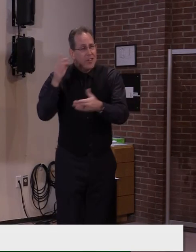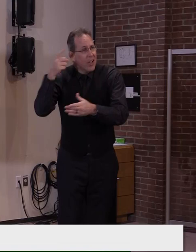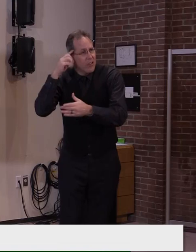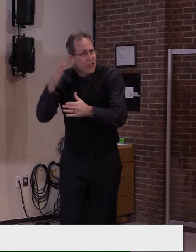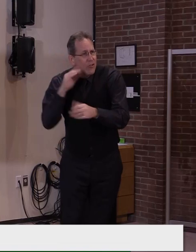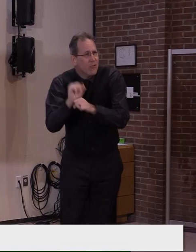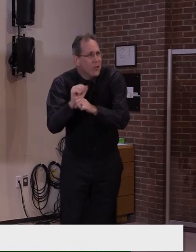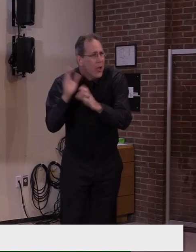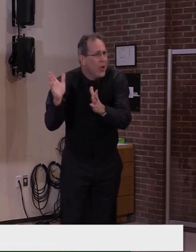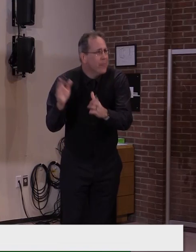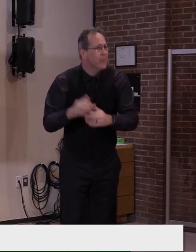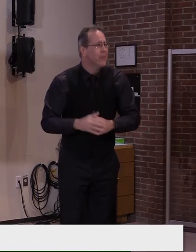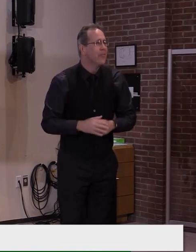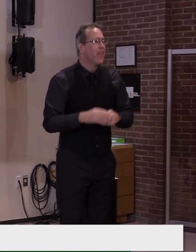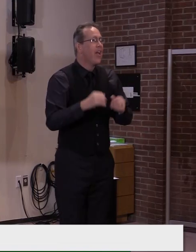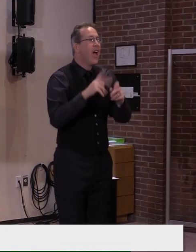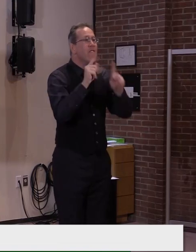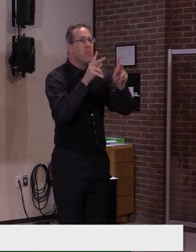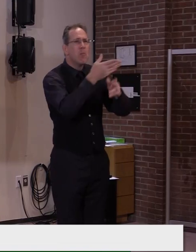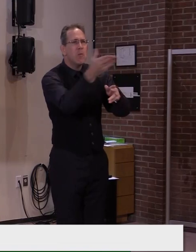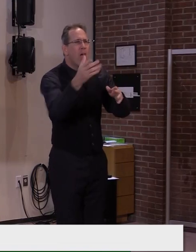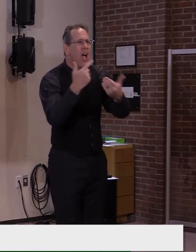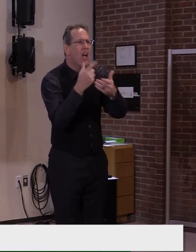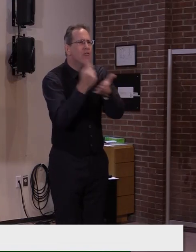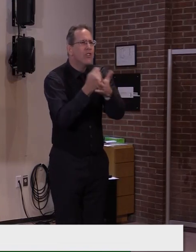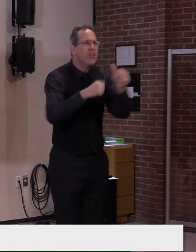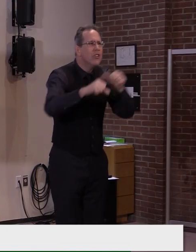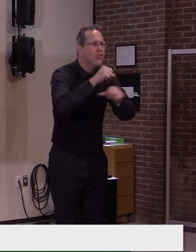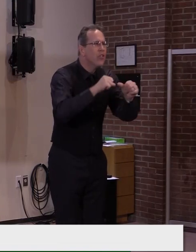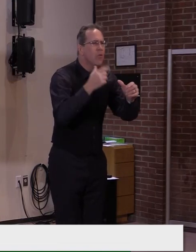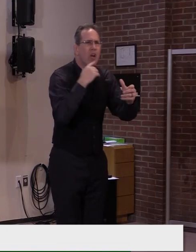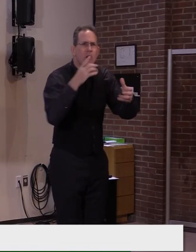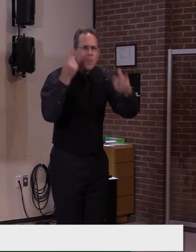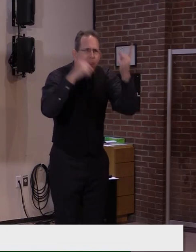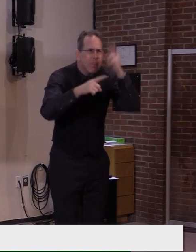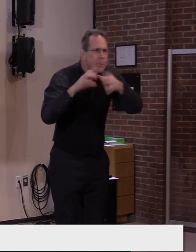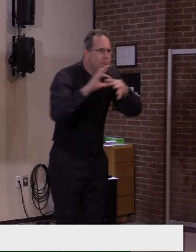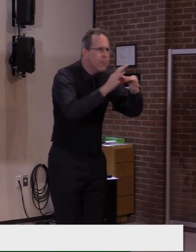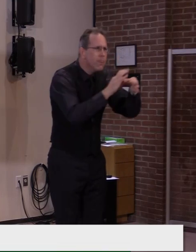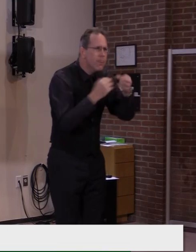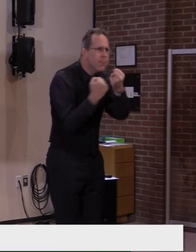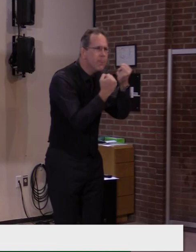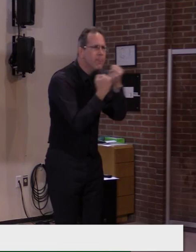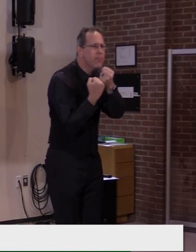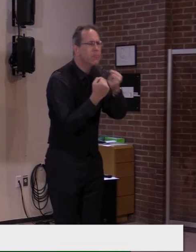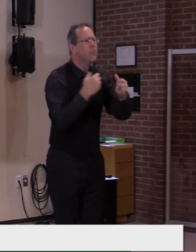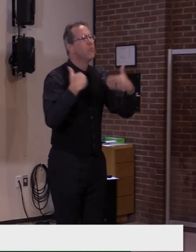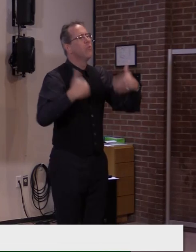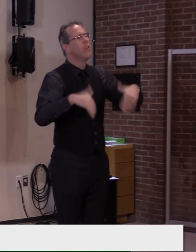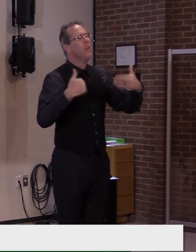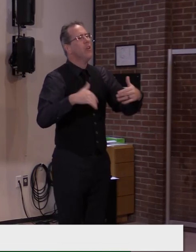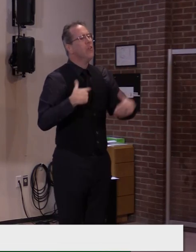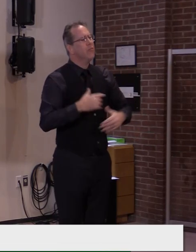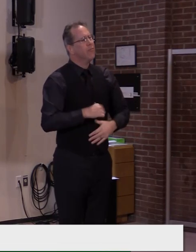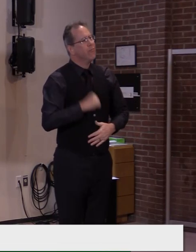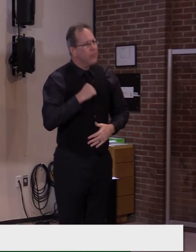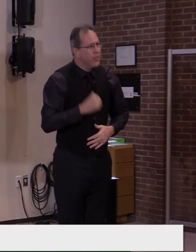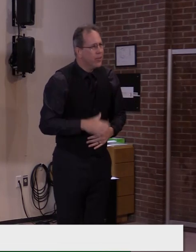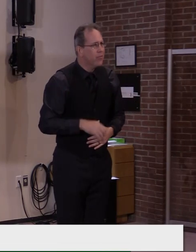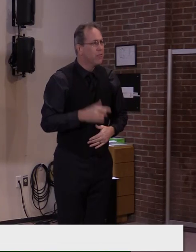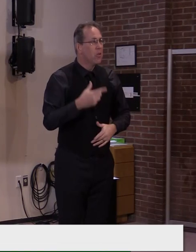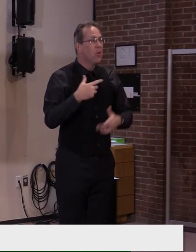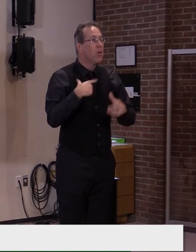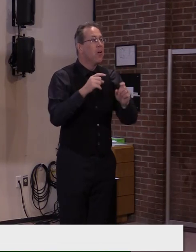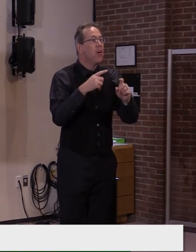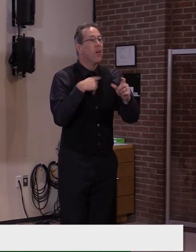people of the state have come together, one person leaving is not going to change the course of our response.